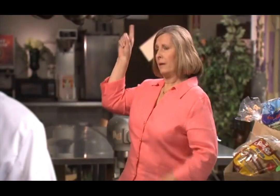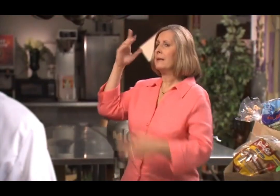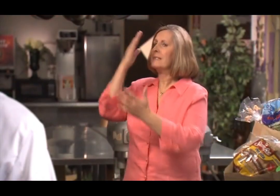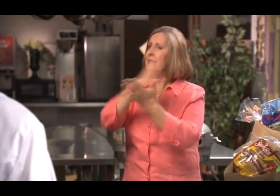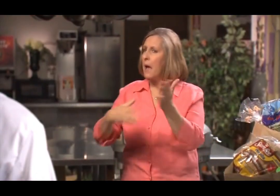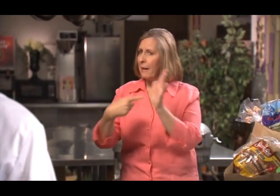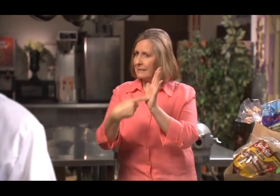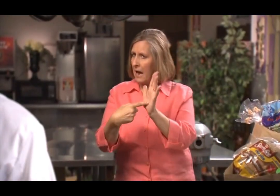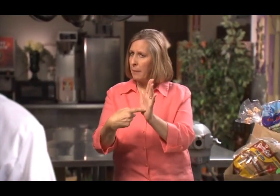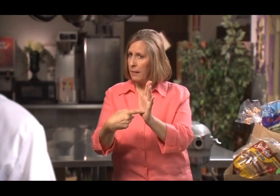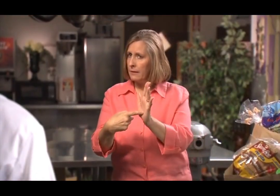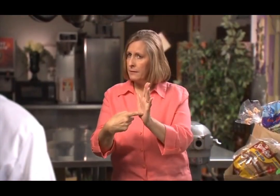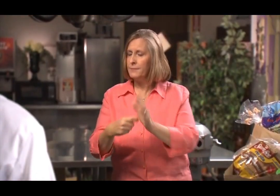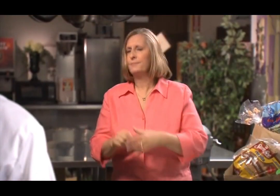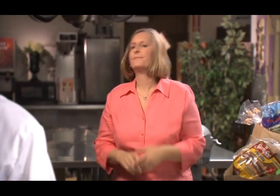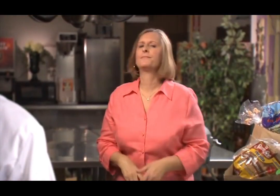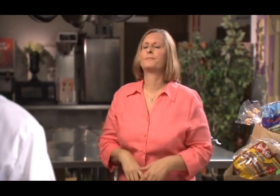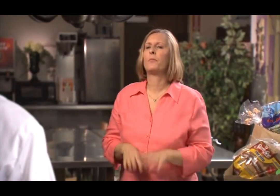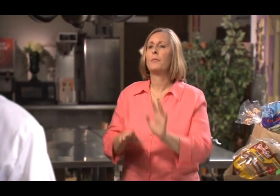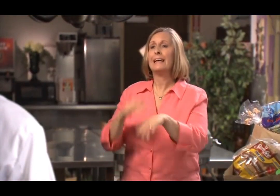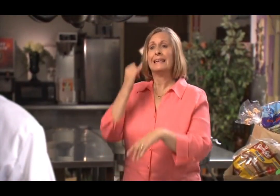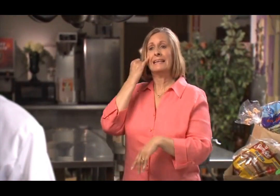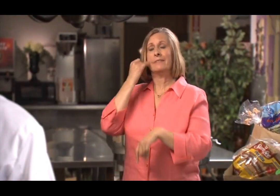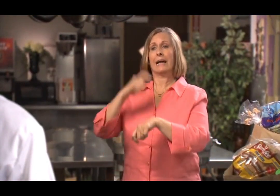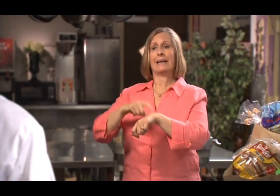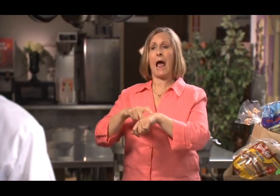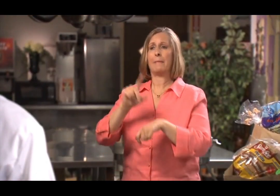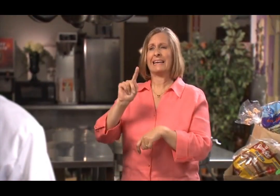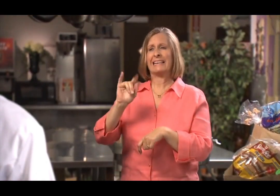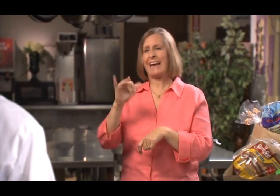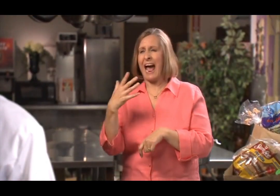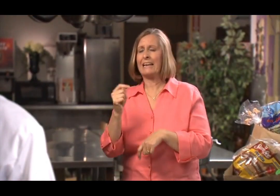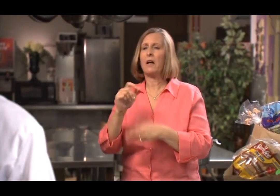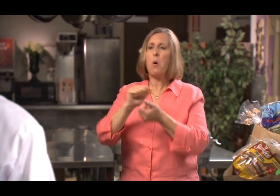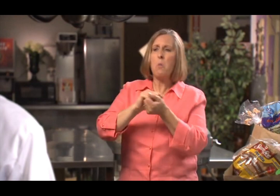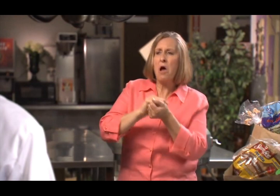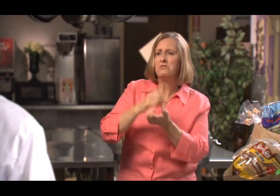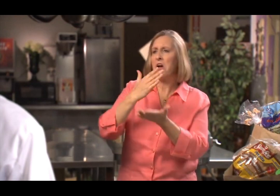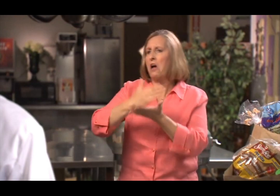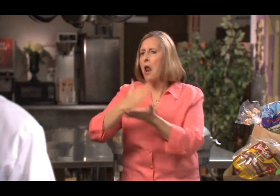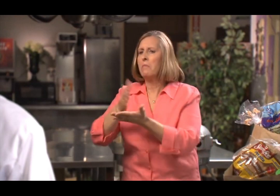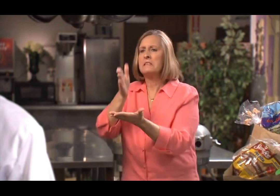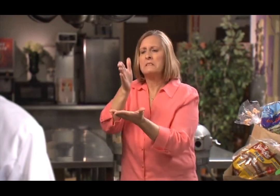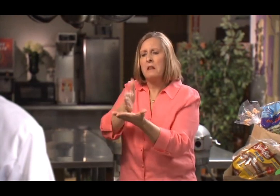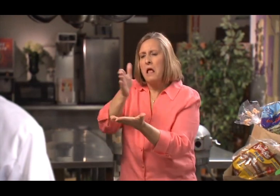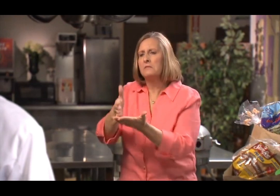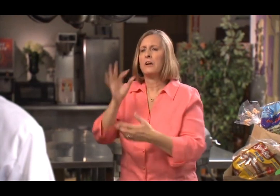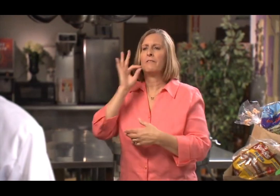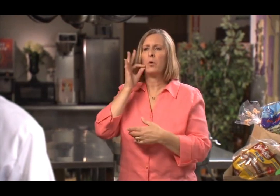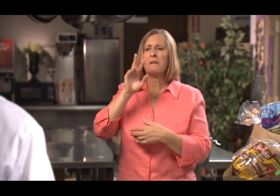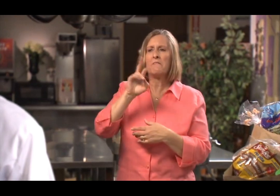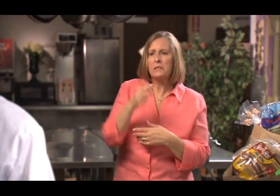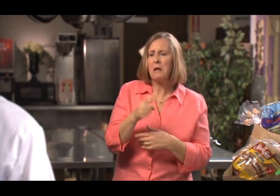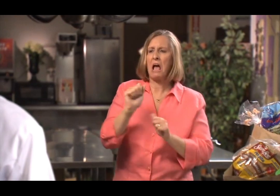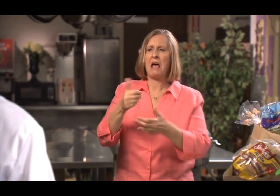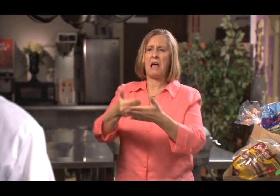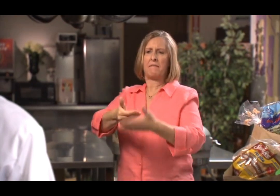And those are just some examples. When time is limited, you can wash and prepare your fruits and vegetables in